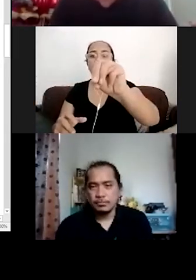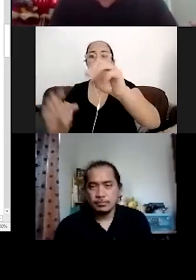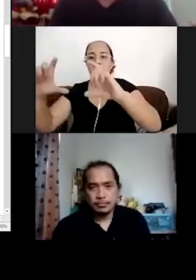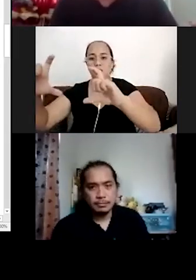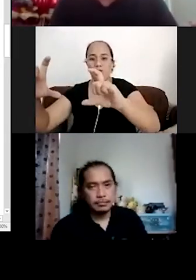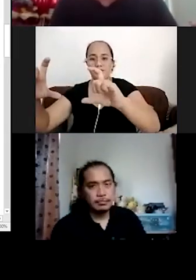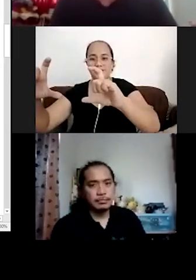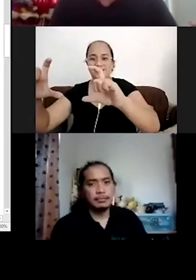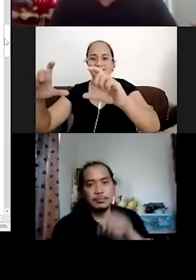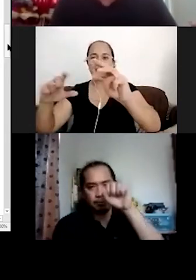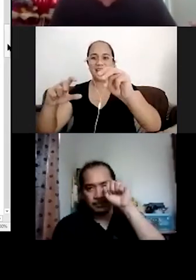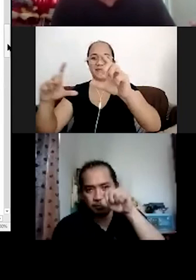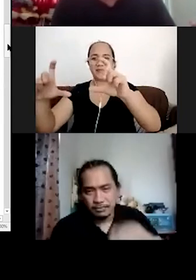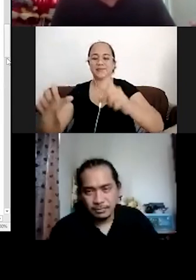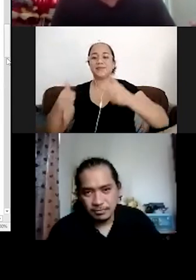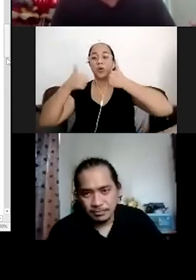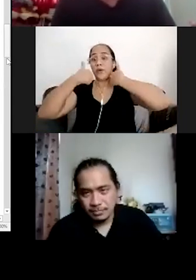Yes, it's not. Okay.